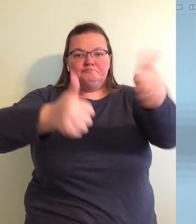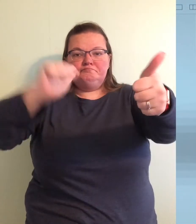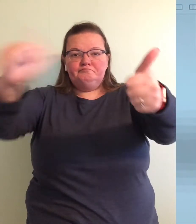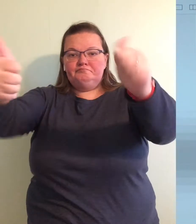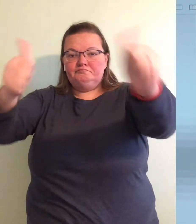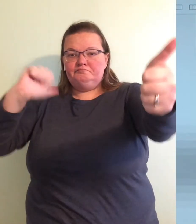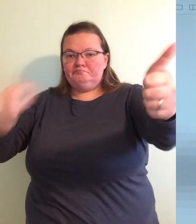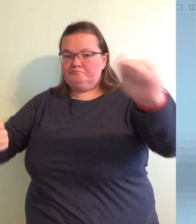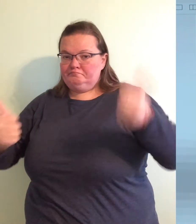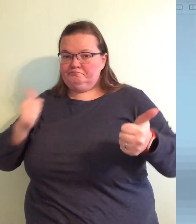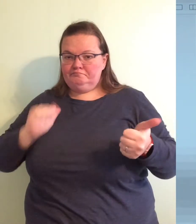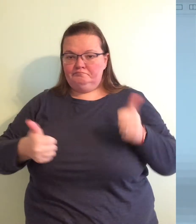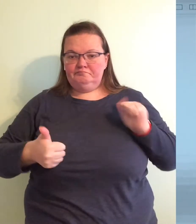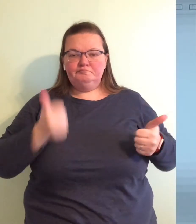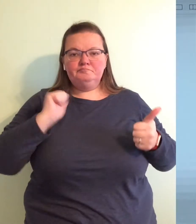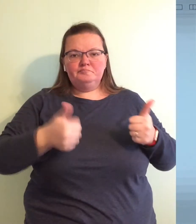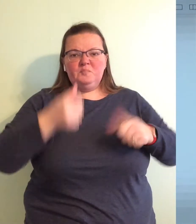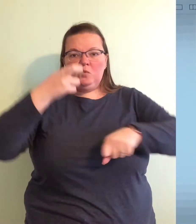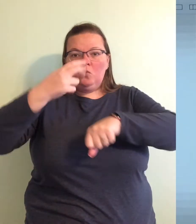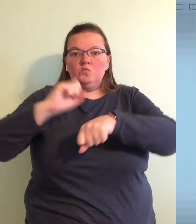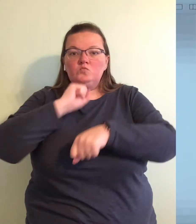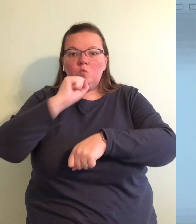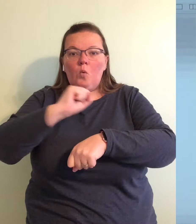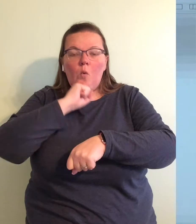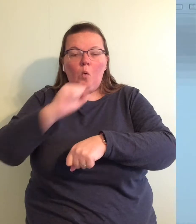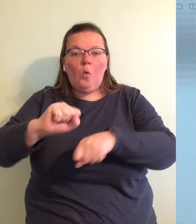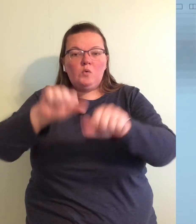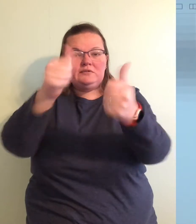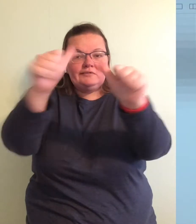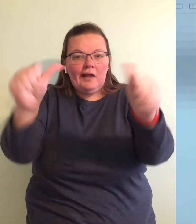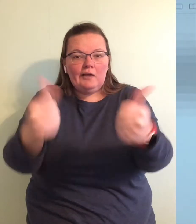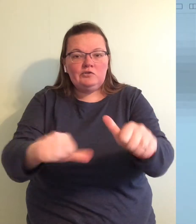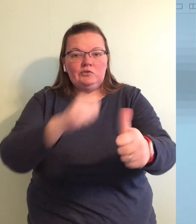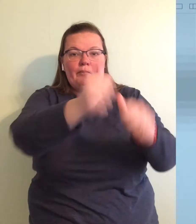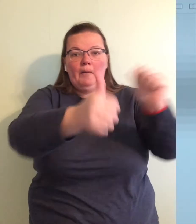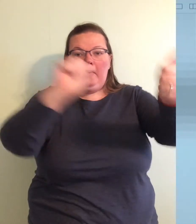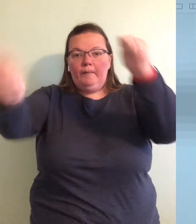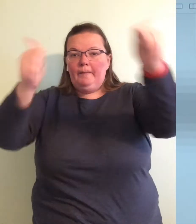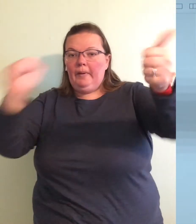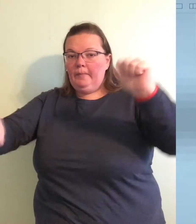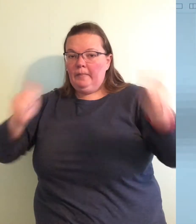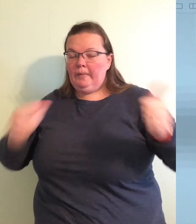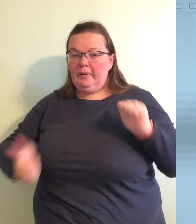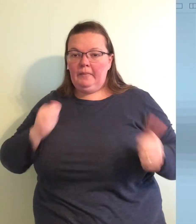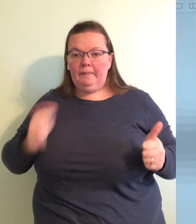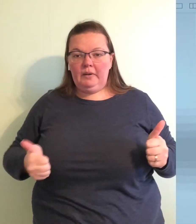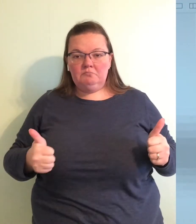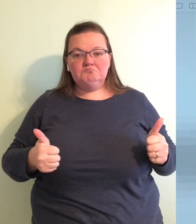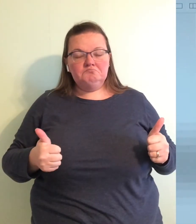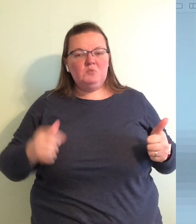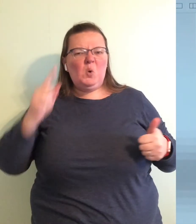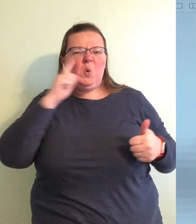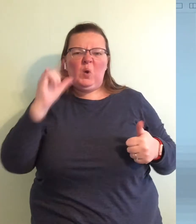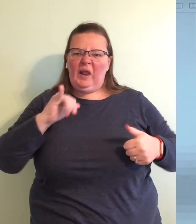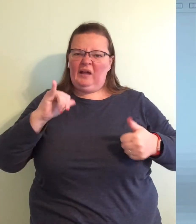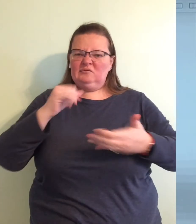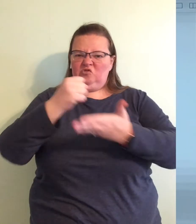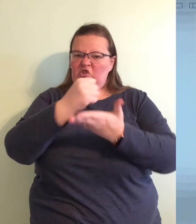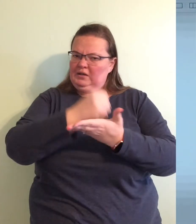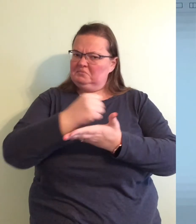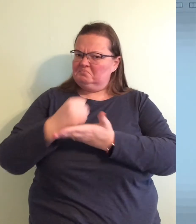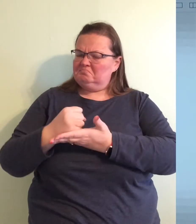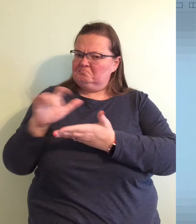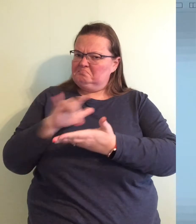all about, standing here and there rather as the pieces stand on a chessboard when it is halfway through the